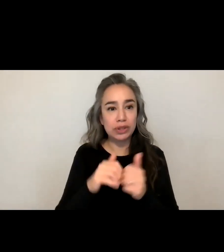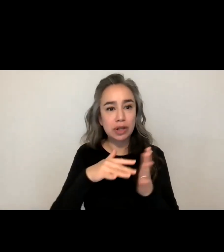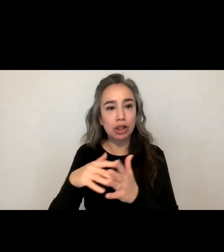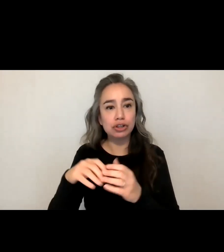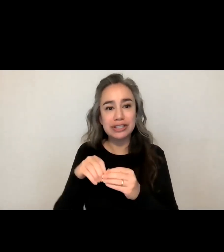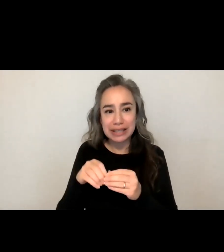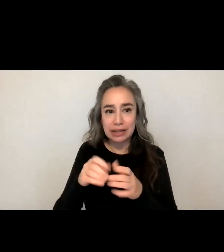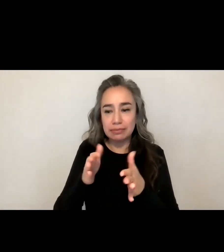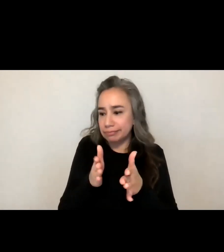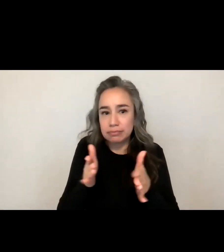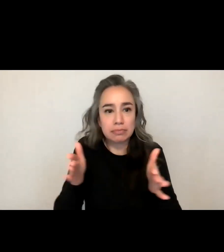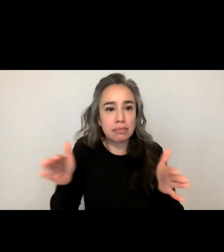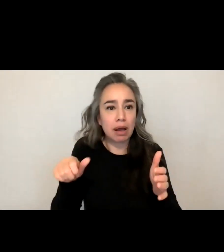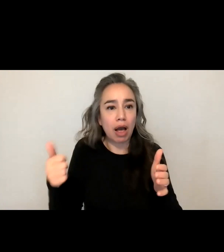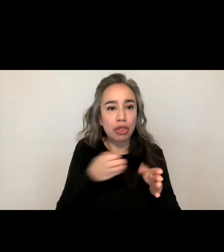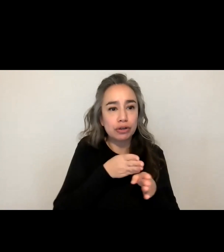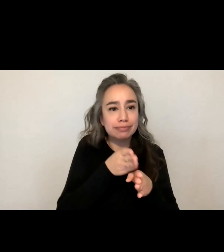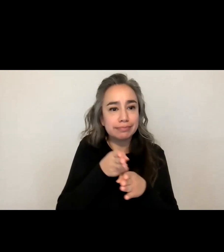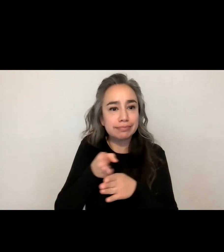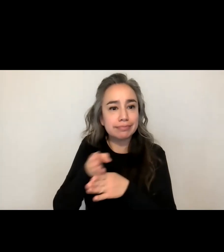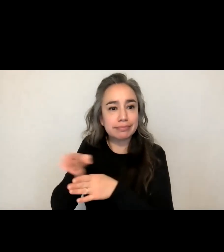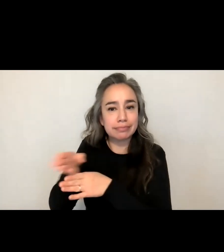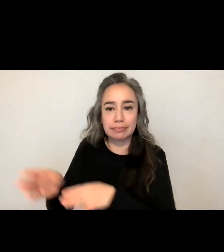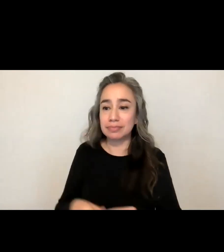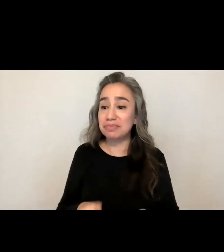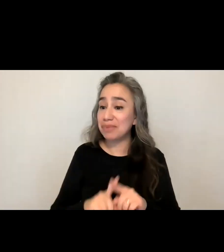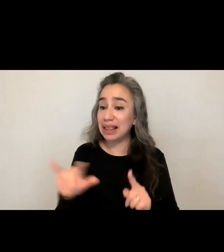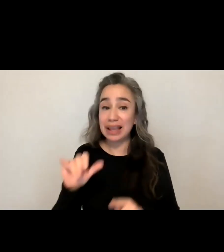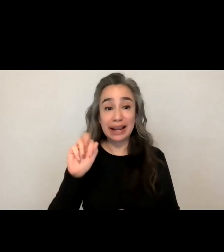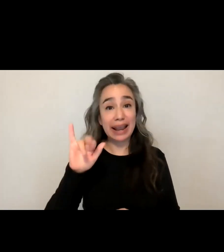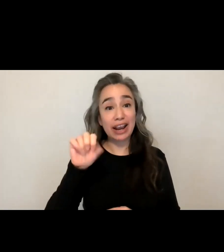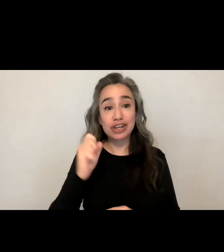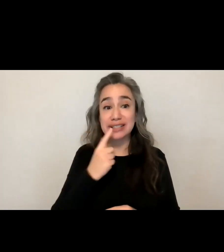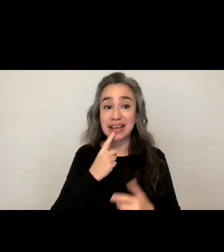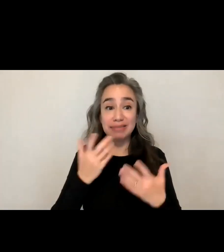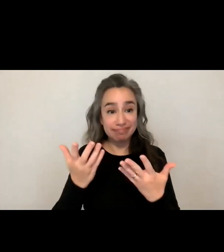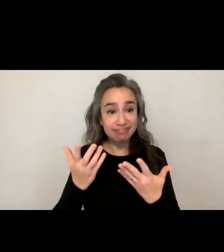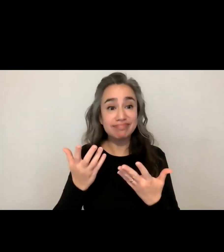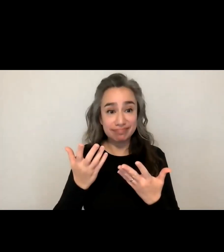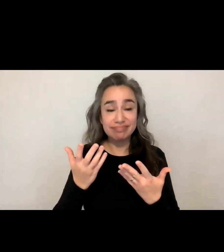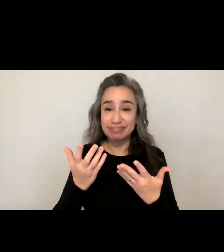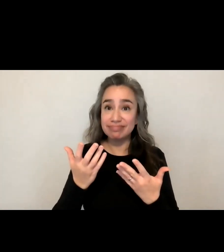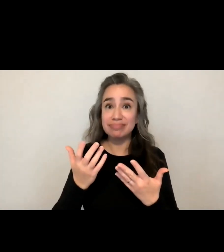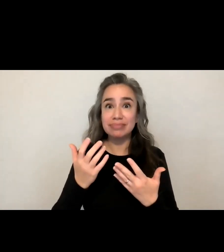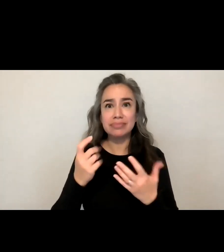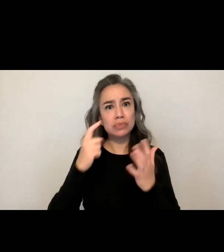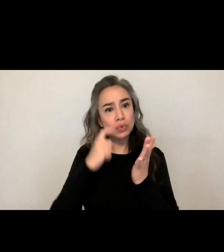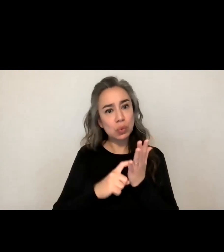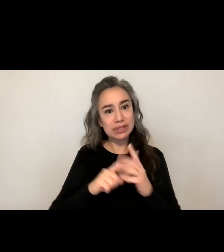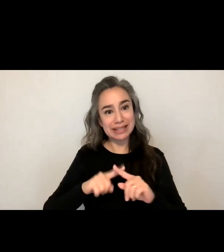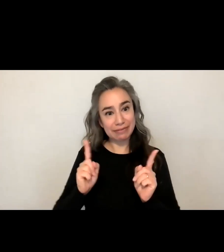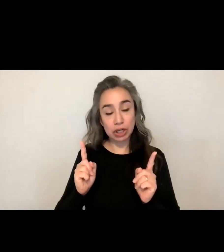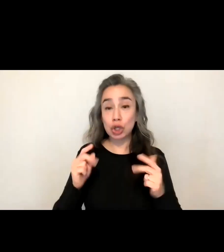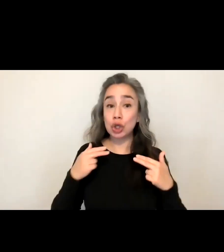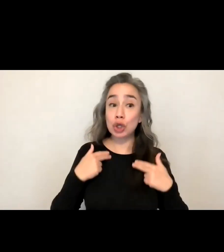areas. But I think as Eris said, this idea of humanistic, making these differentials between this being humanistic research